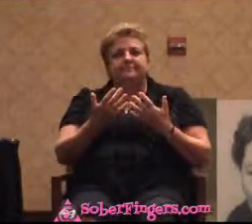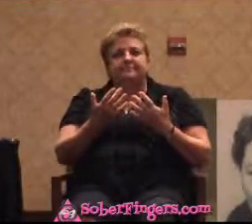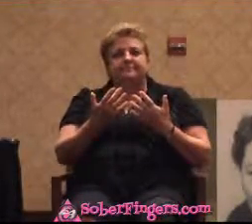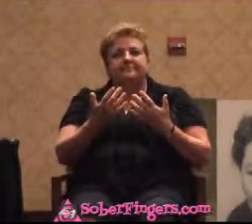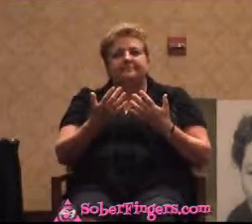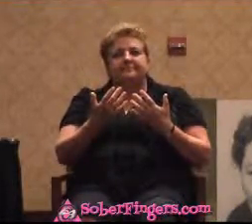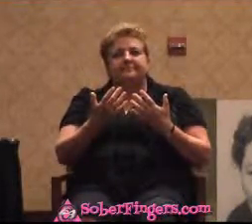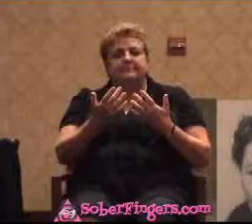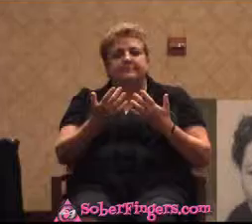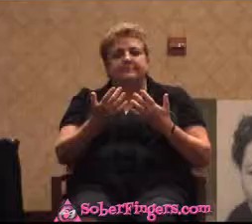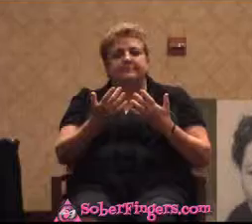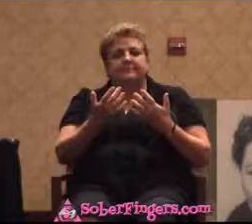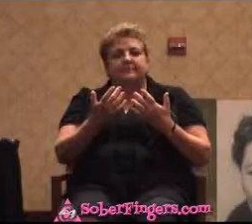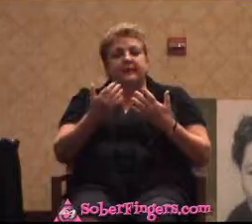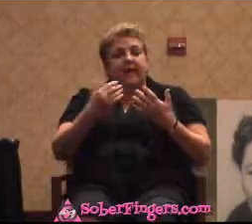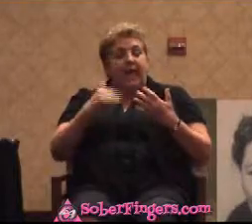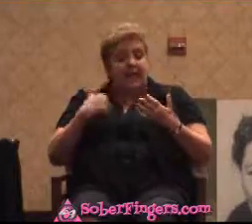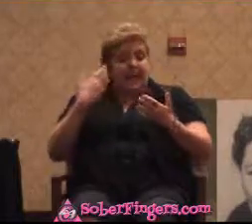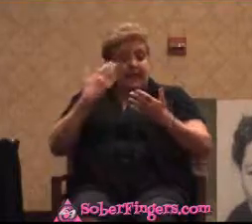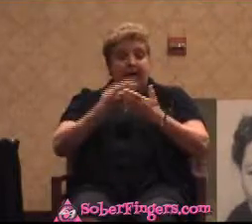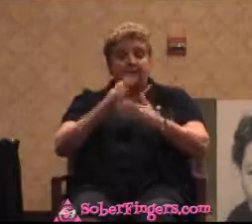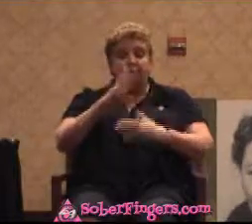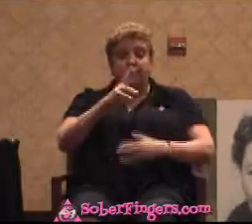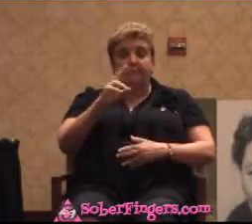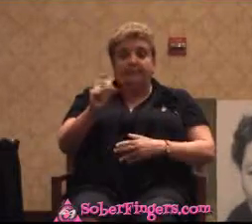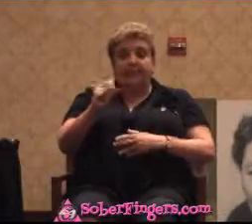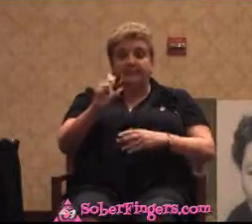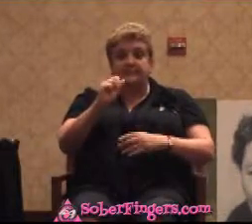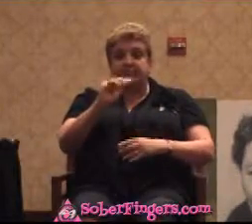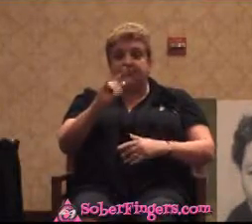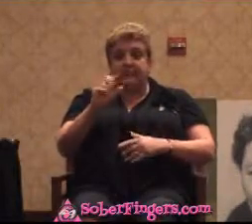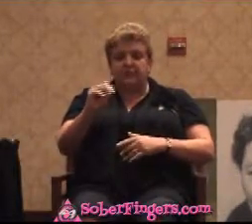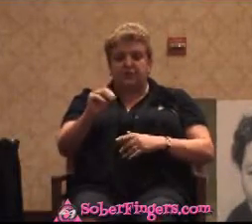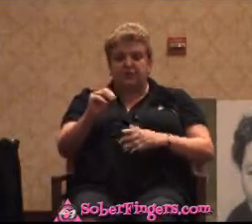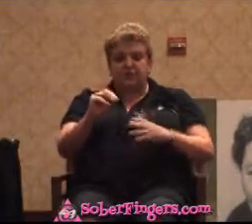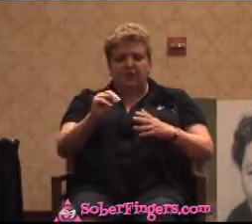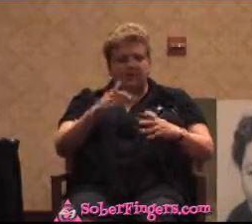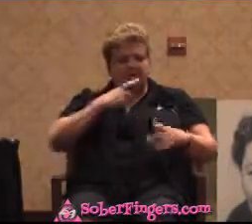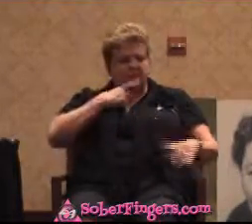And I got to the Greyhound bus station, and suddenly the thought crossed my mind. It said more about alcoholism.